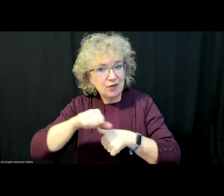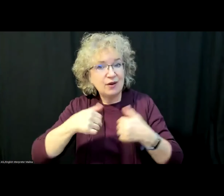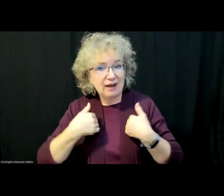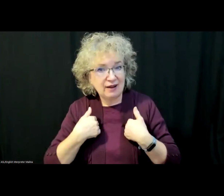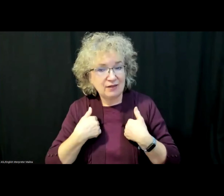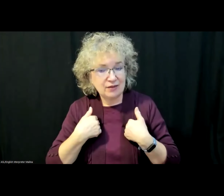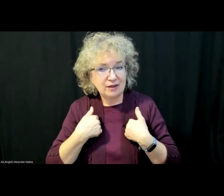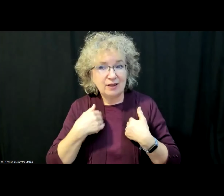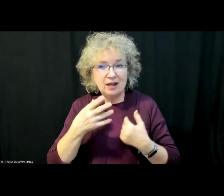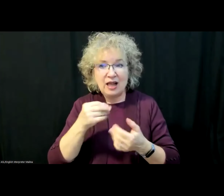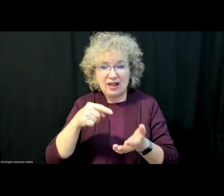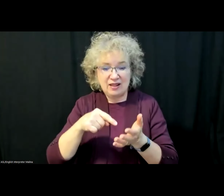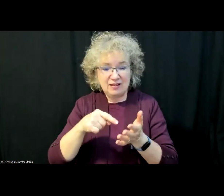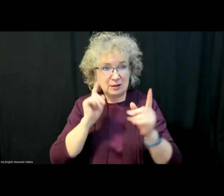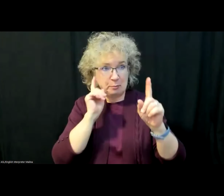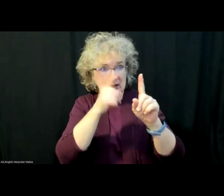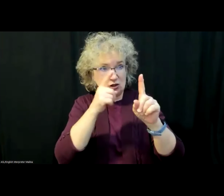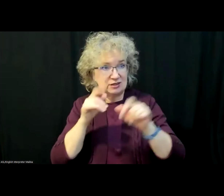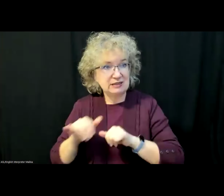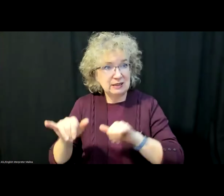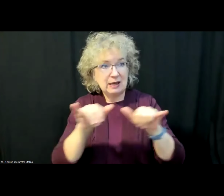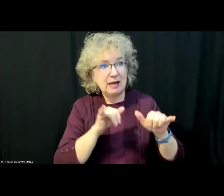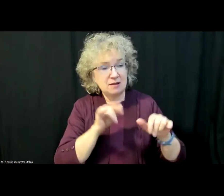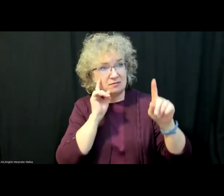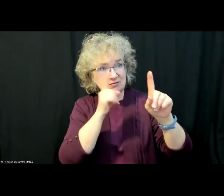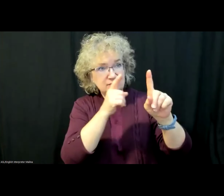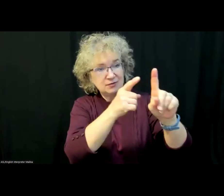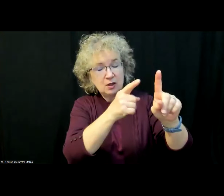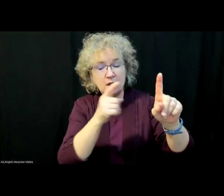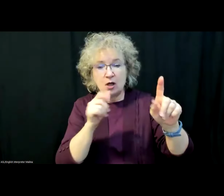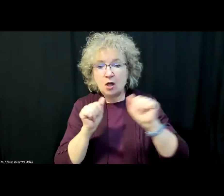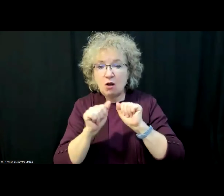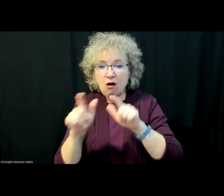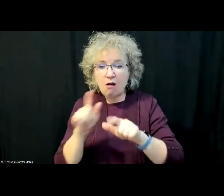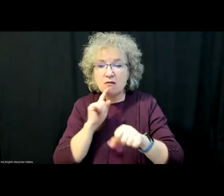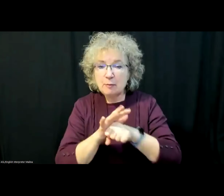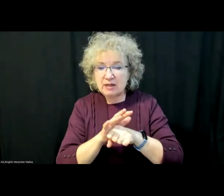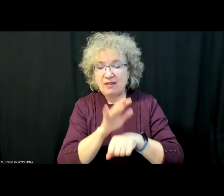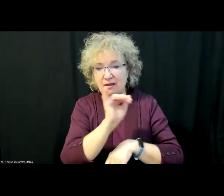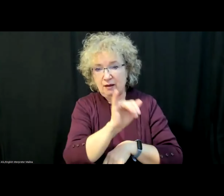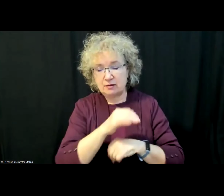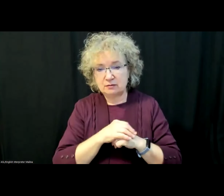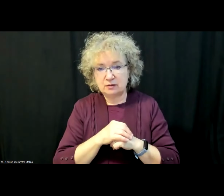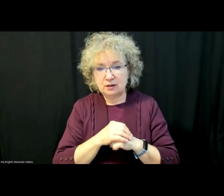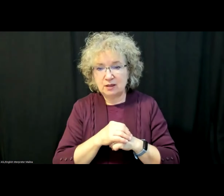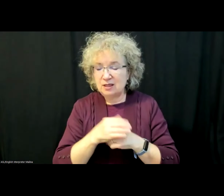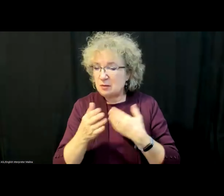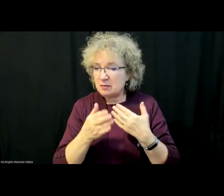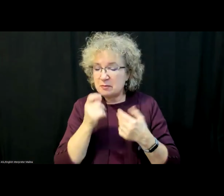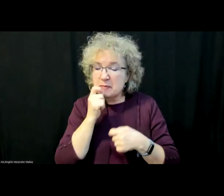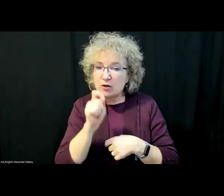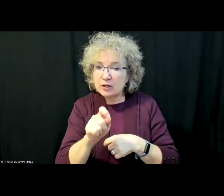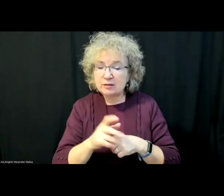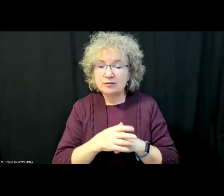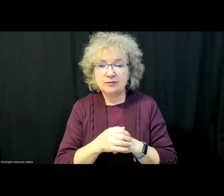have got this shared mission that there is no doubt about, we are all committed to, no matter what. And